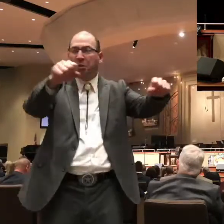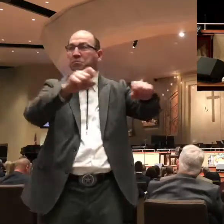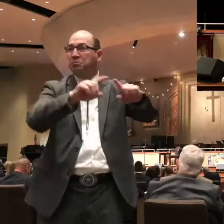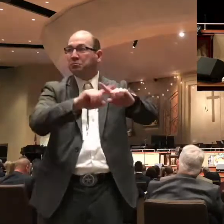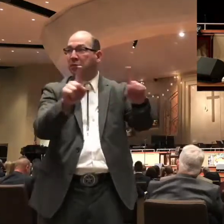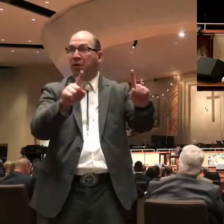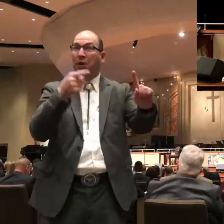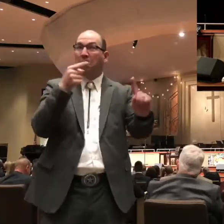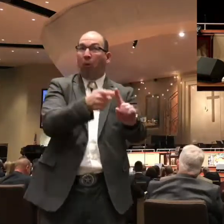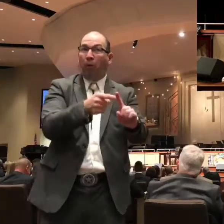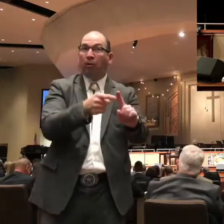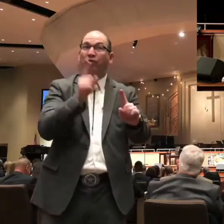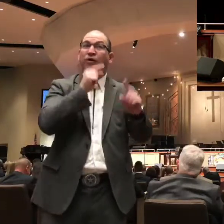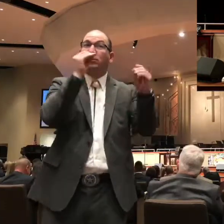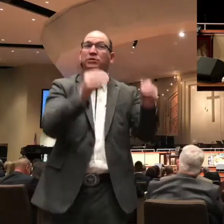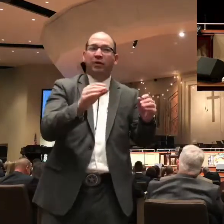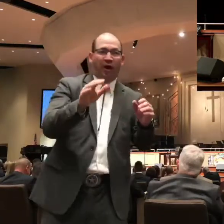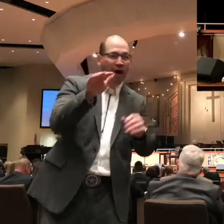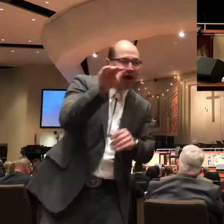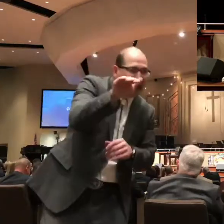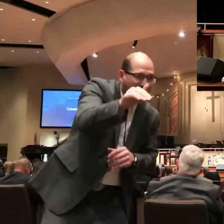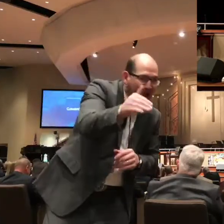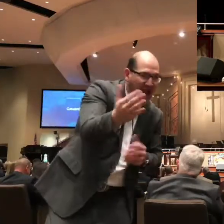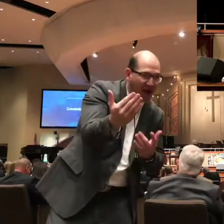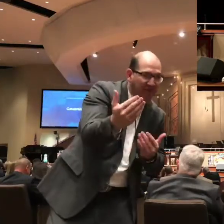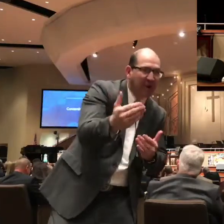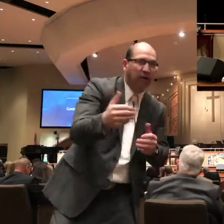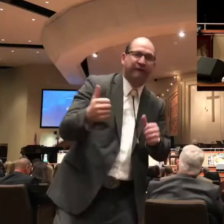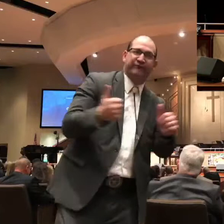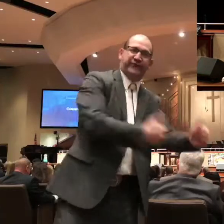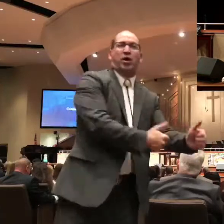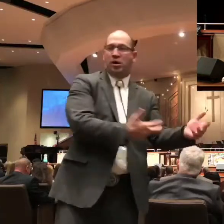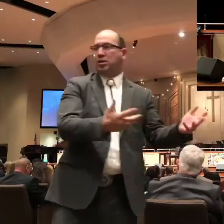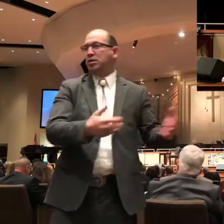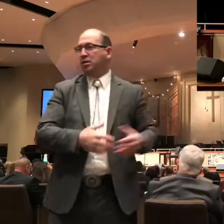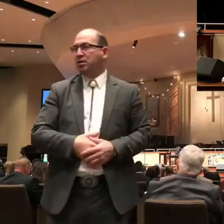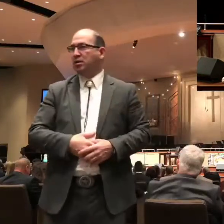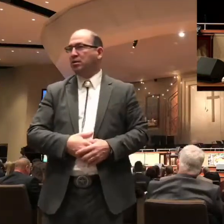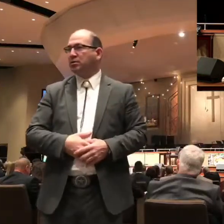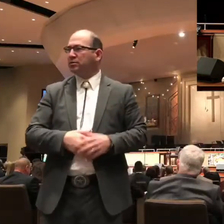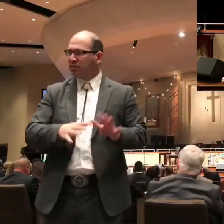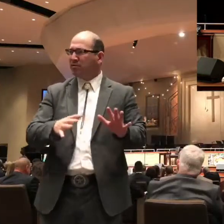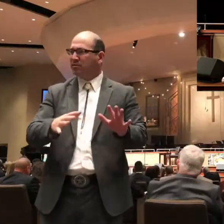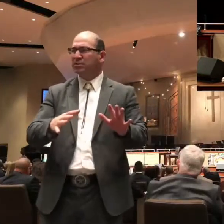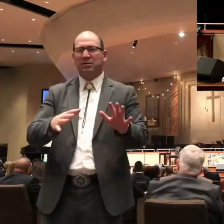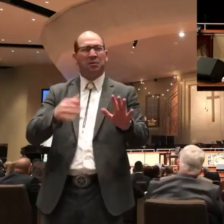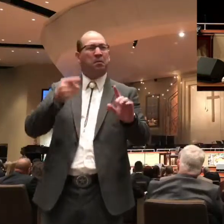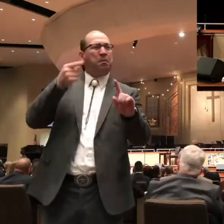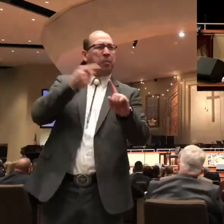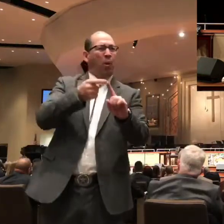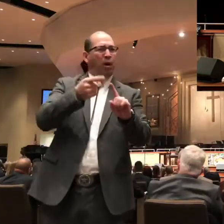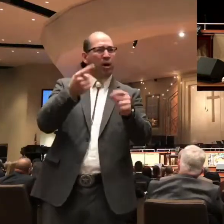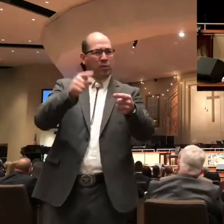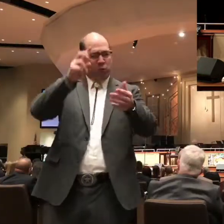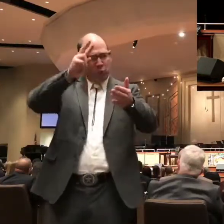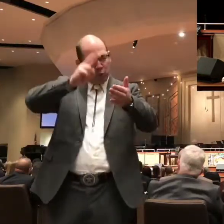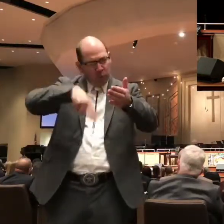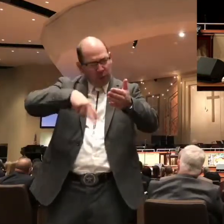they were susceptible to the false teachings. And I think the underpinnings of this passage are showing us that no matter